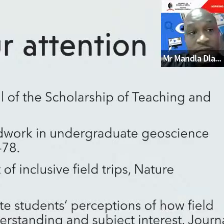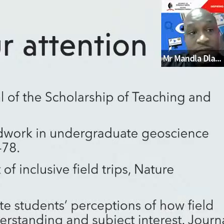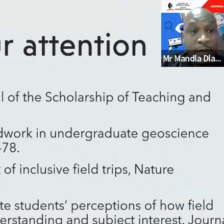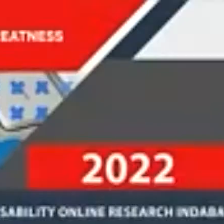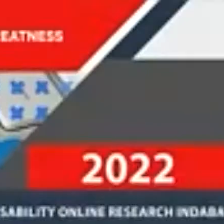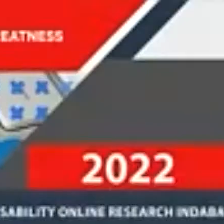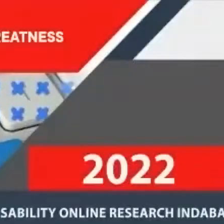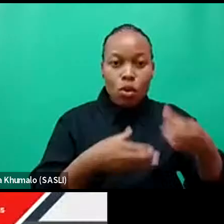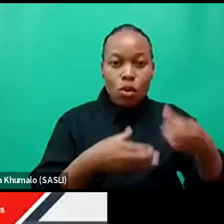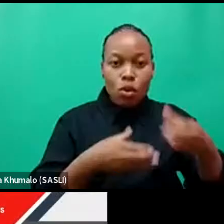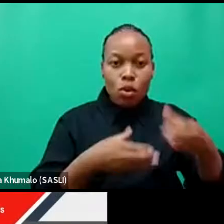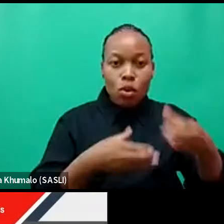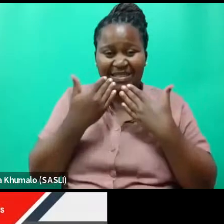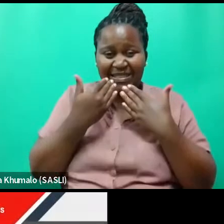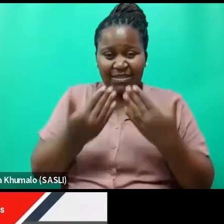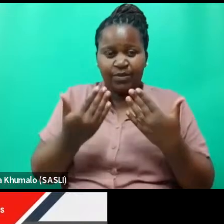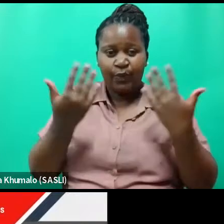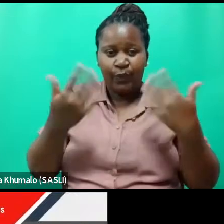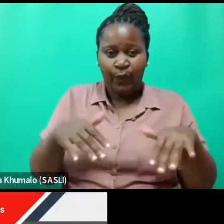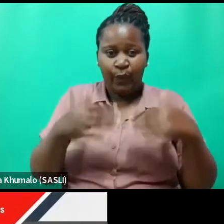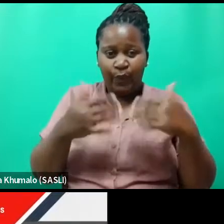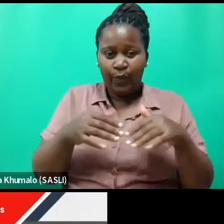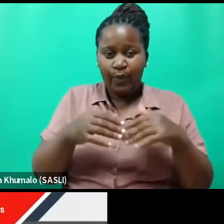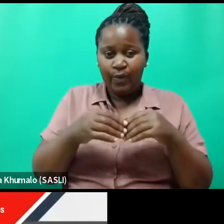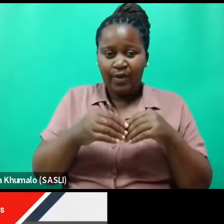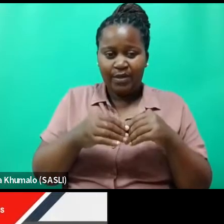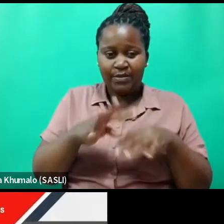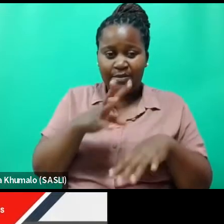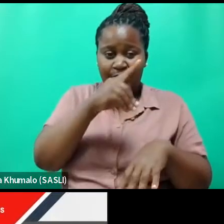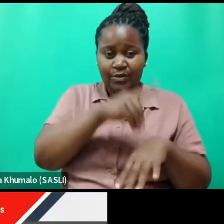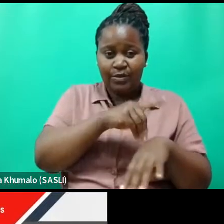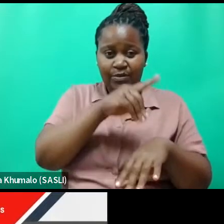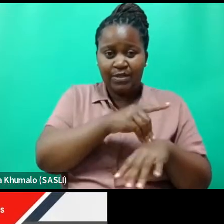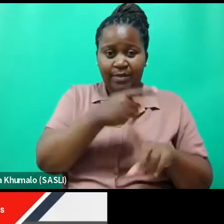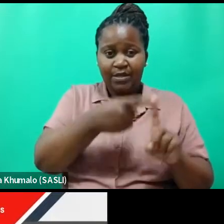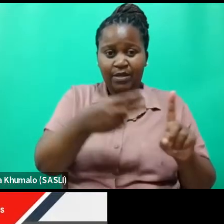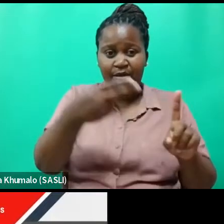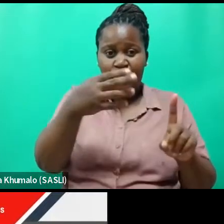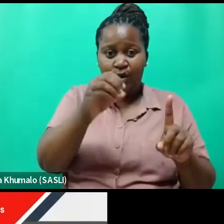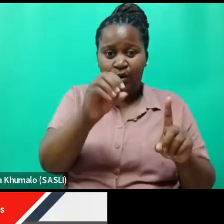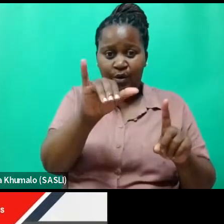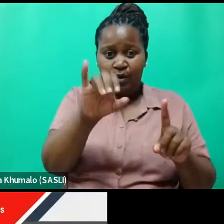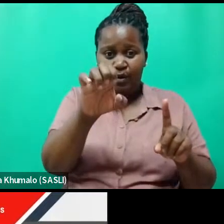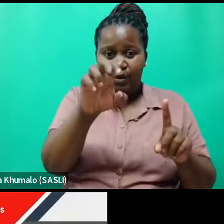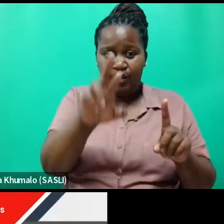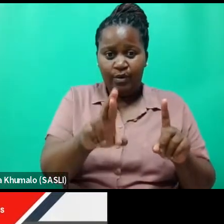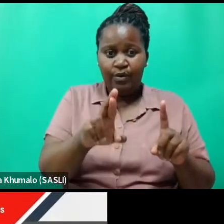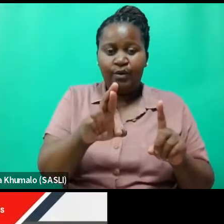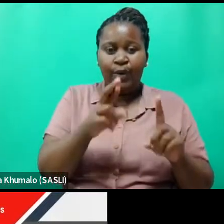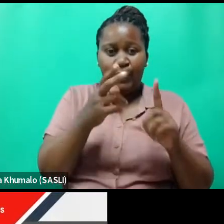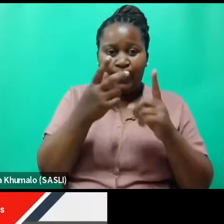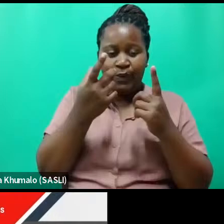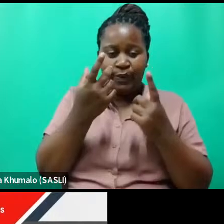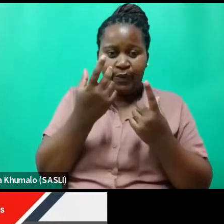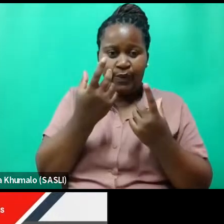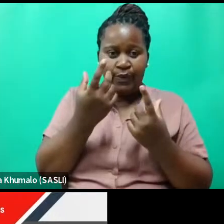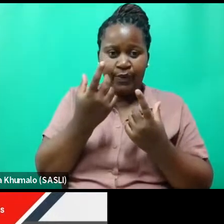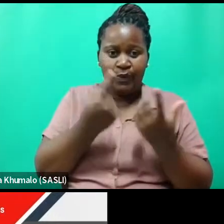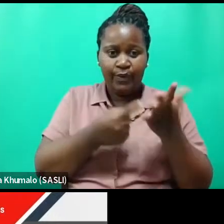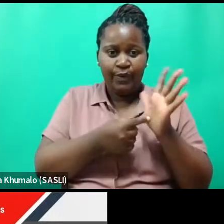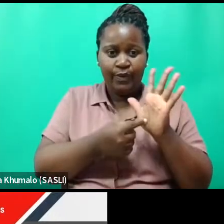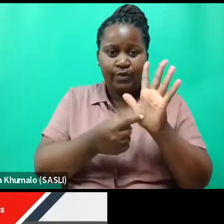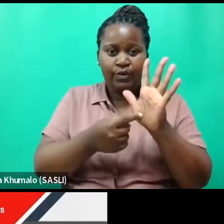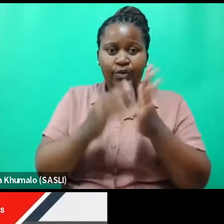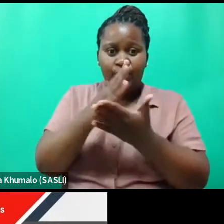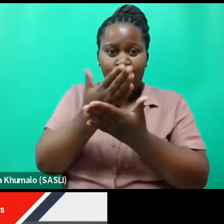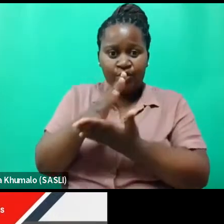Thank you very much, Dr. Hoyer. You have indeed shared some